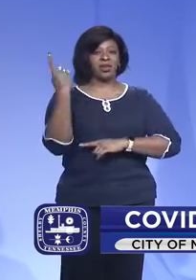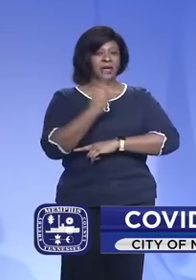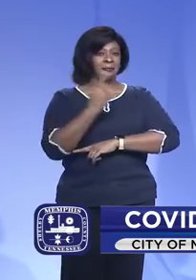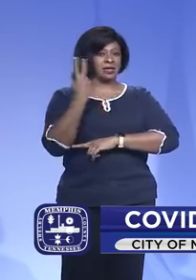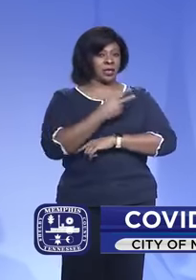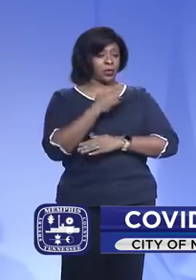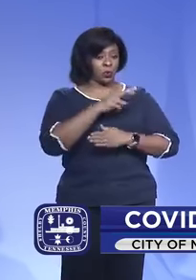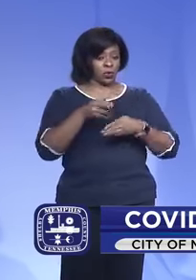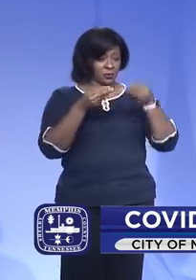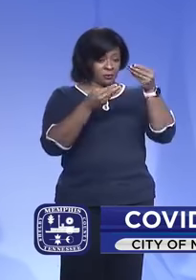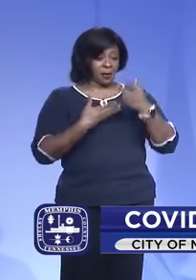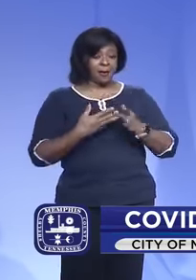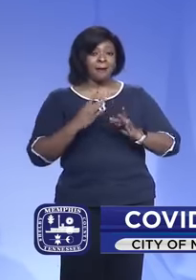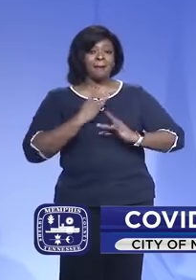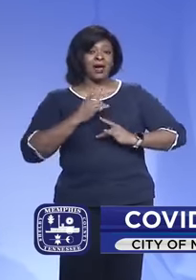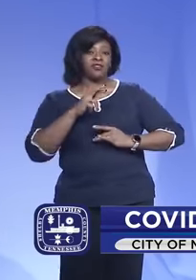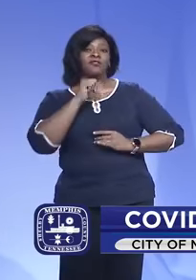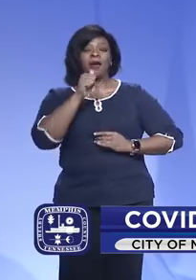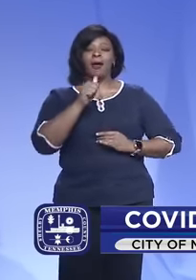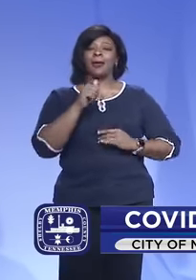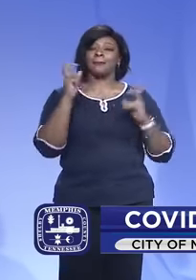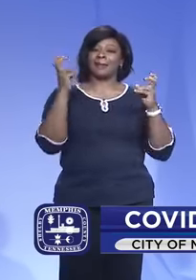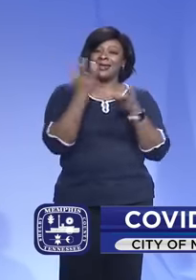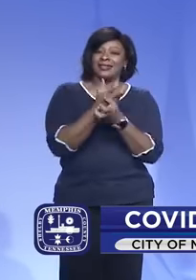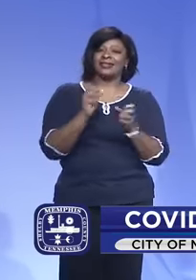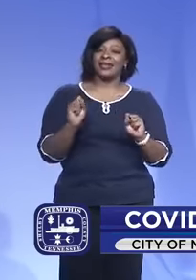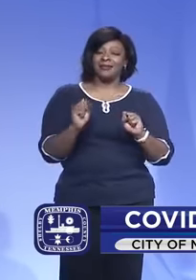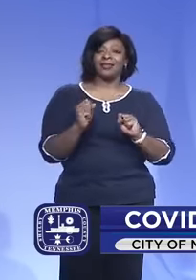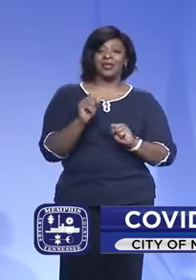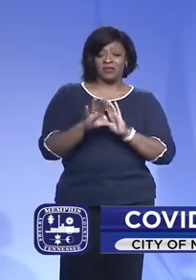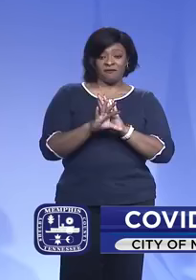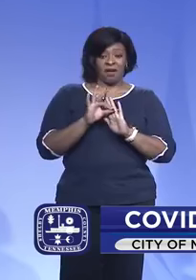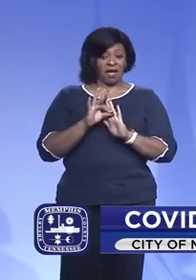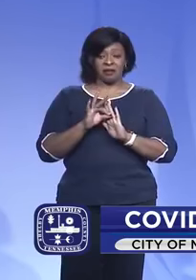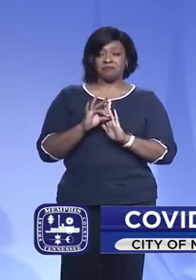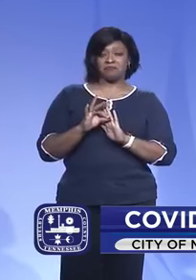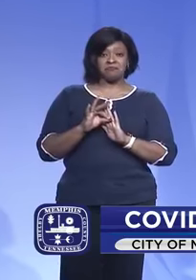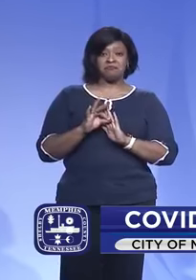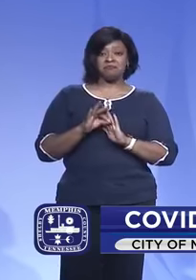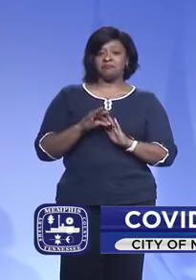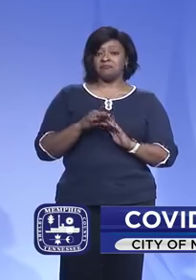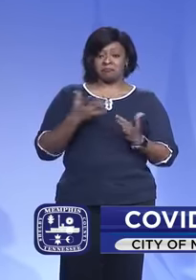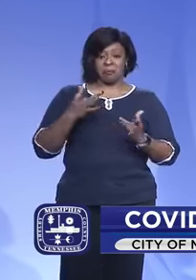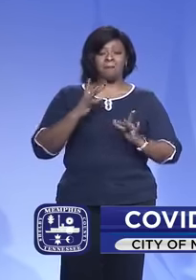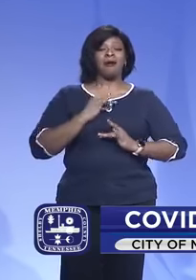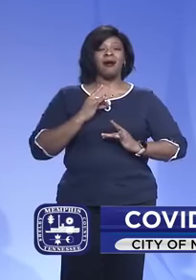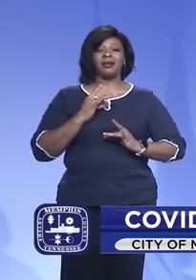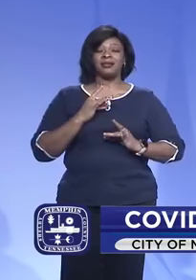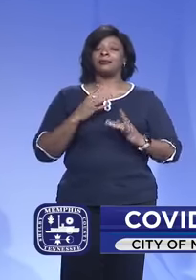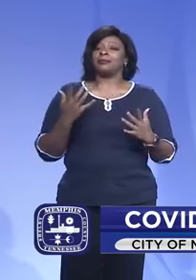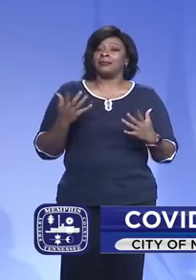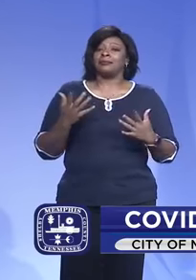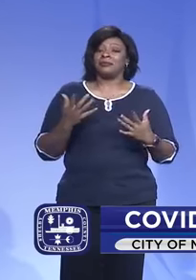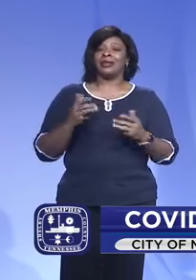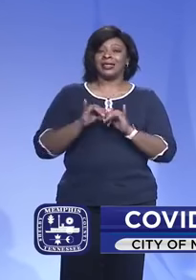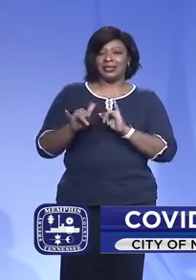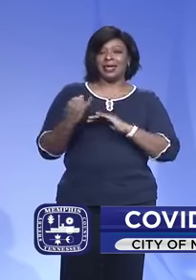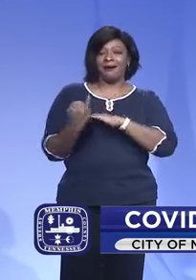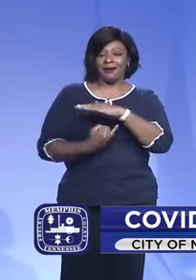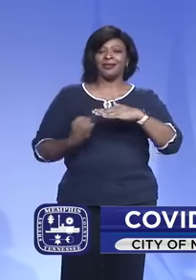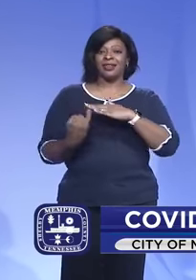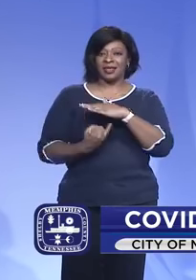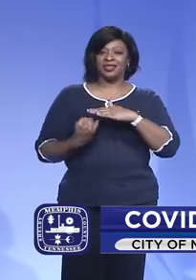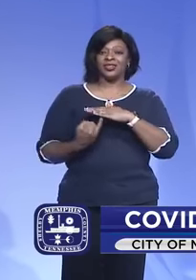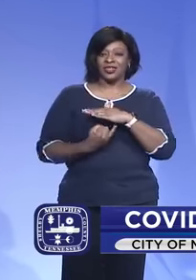your results come back, just to be safe. And then when you find out that you have tested positive, then remain in